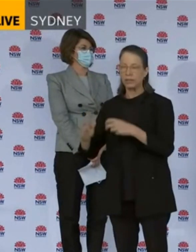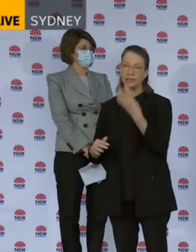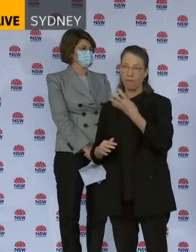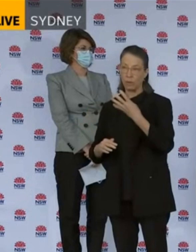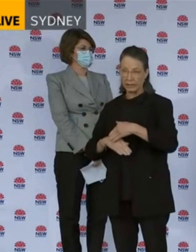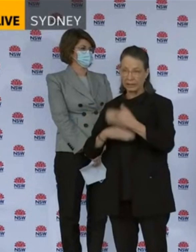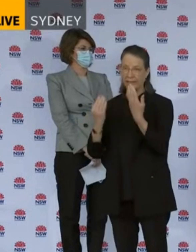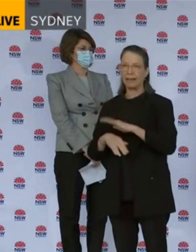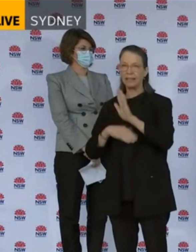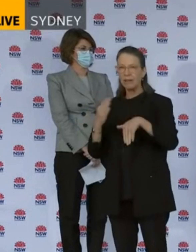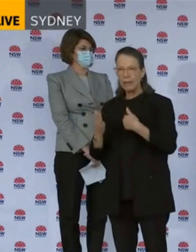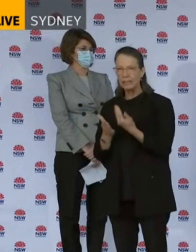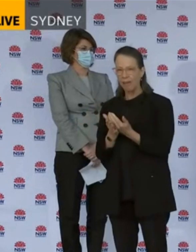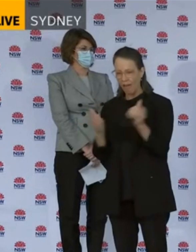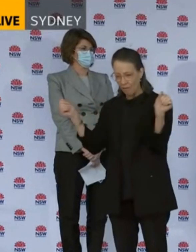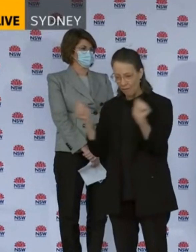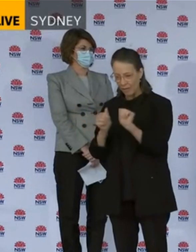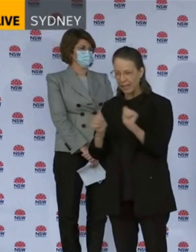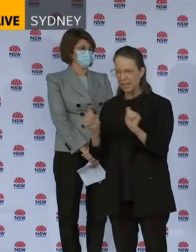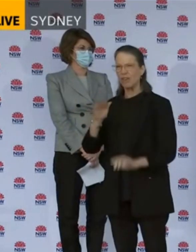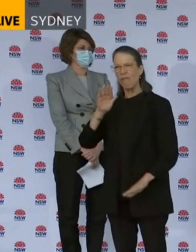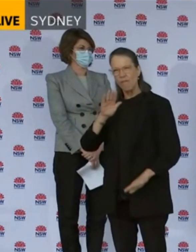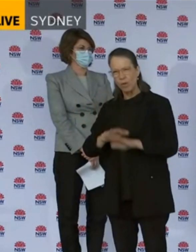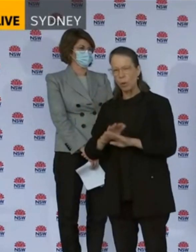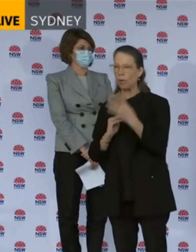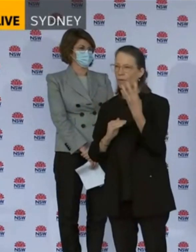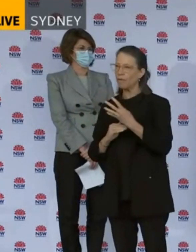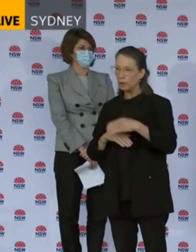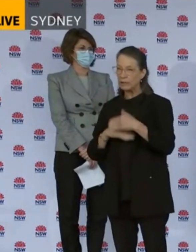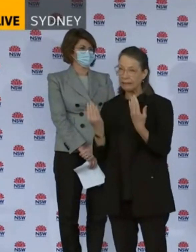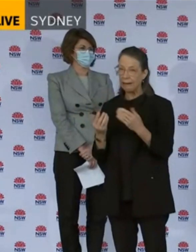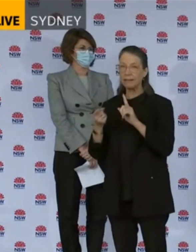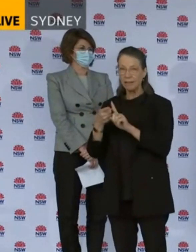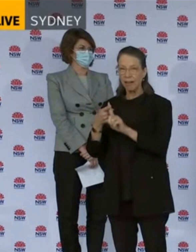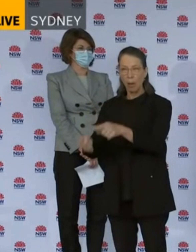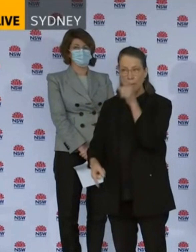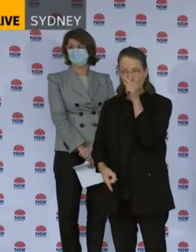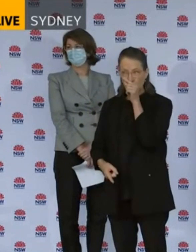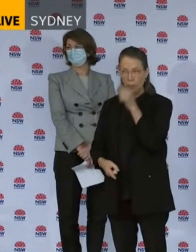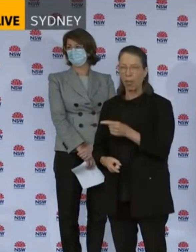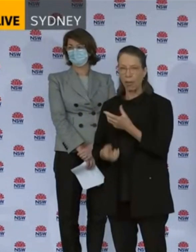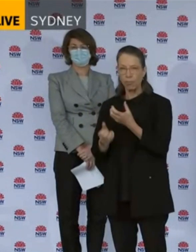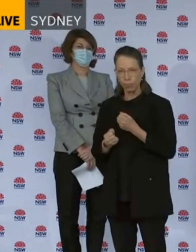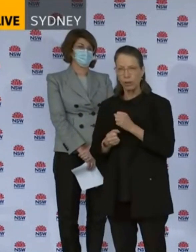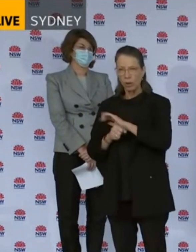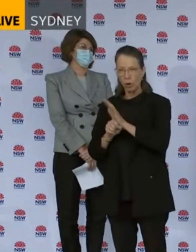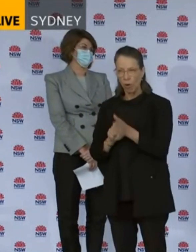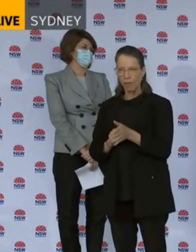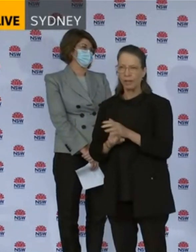of that full 14 days, they are not out of the woods from becoming a case. And we've had